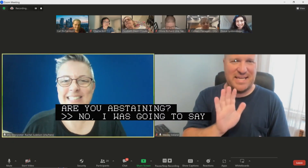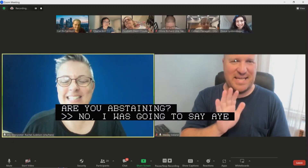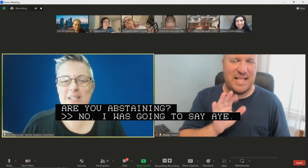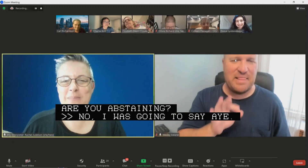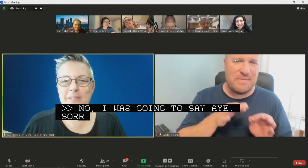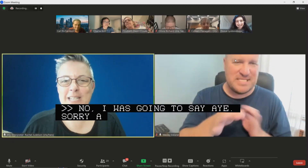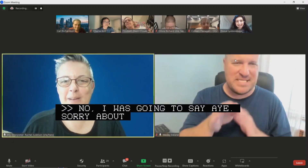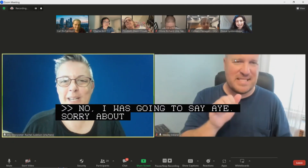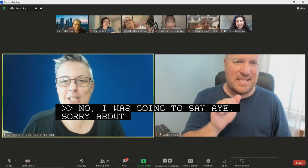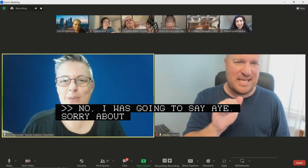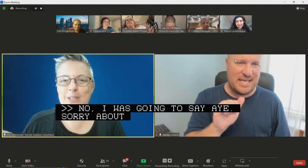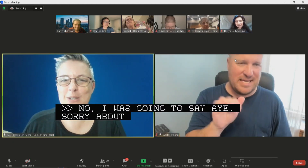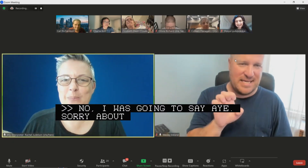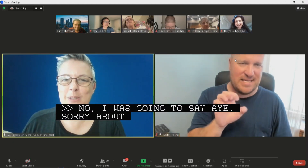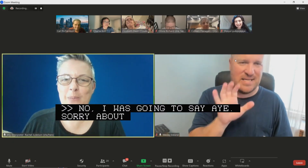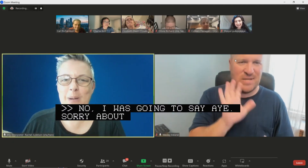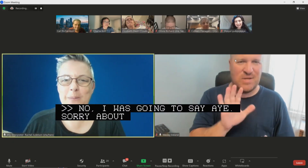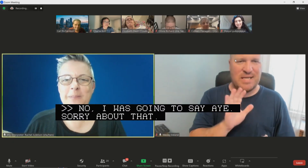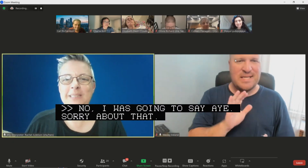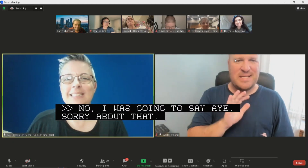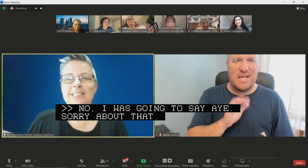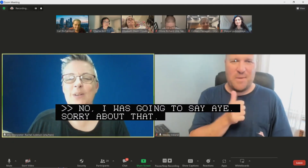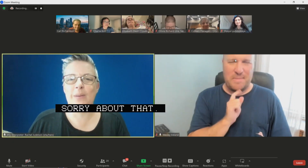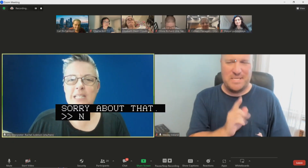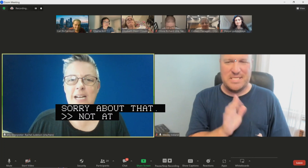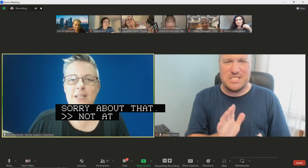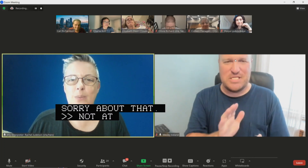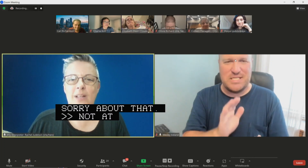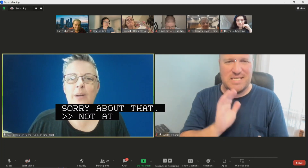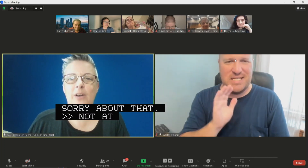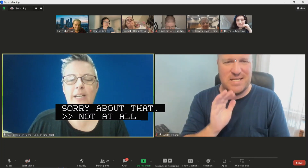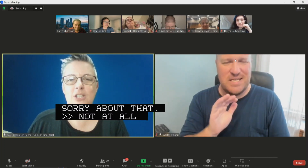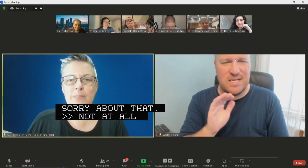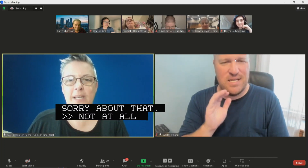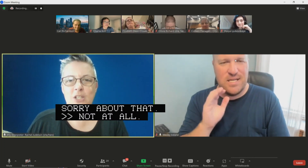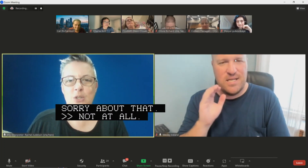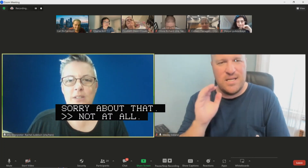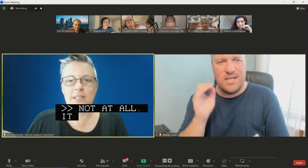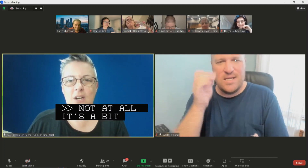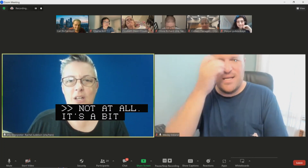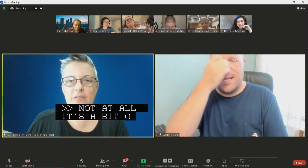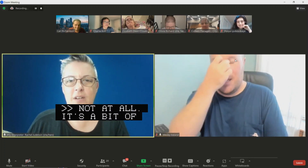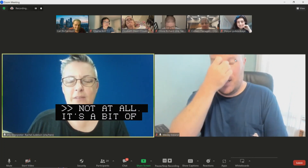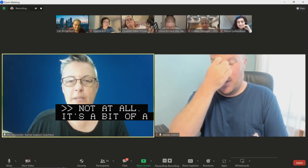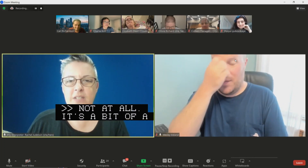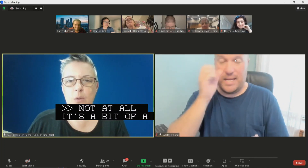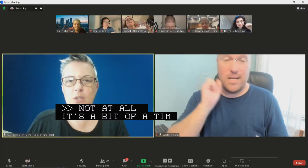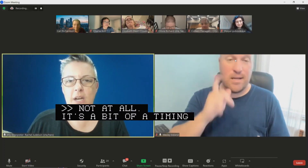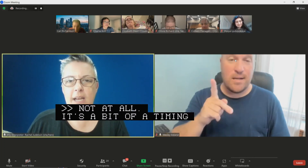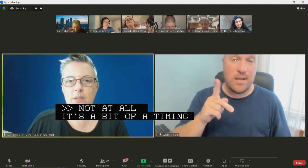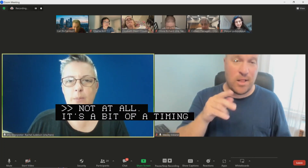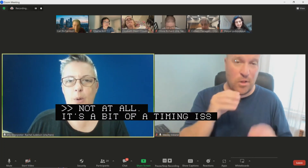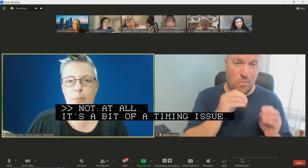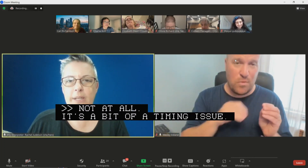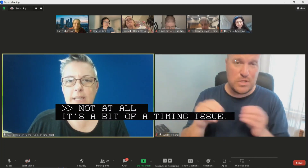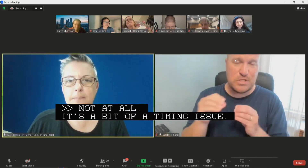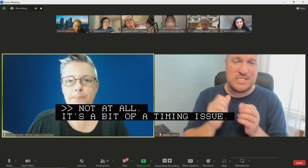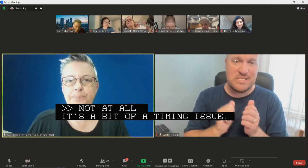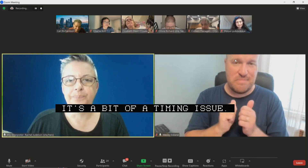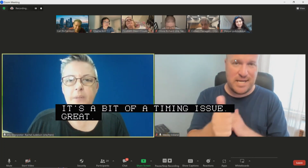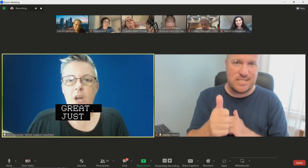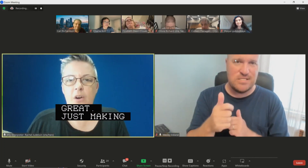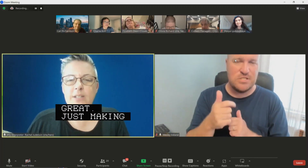Not at all. It's a little bit of a timing issue on Zoom. No problem. So that was an aye as well. Okay, great. Just making sure that everybody's votes are counted